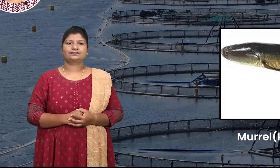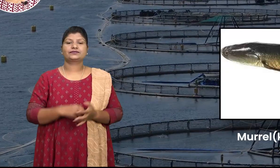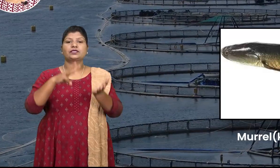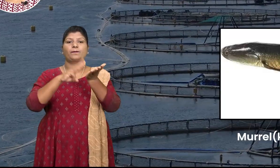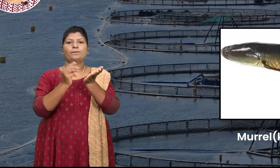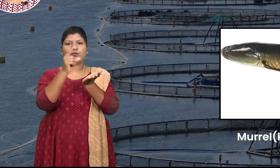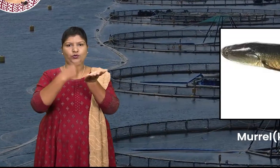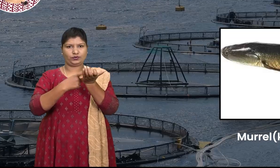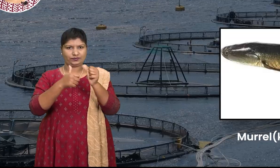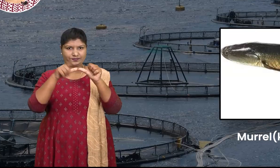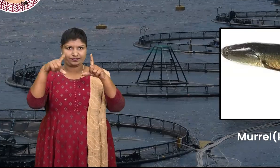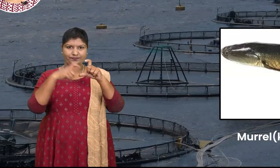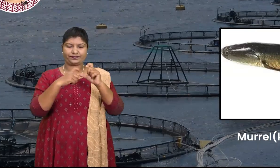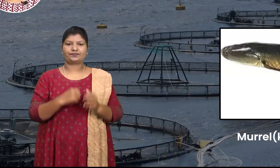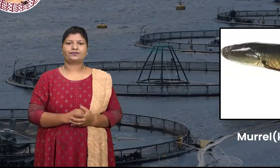Murrel,